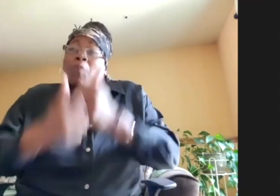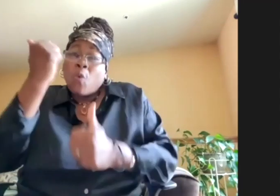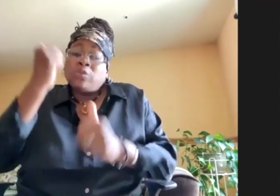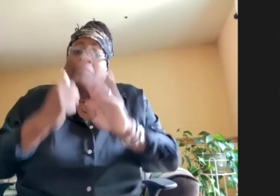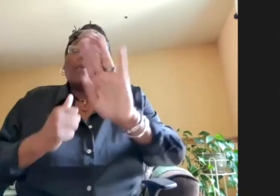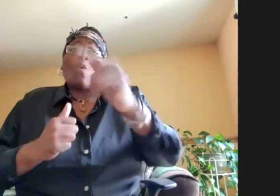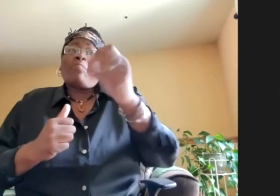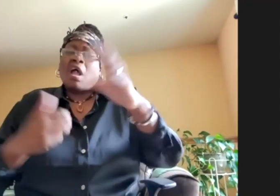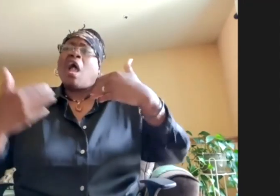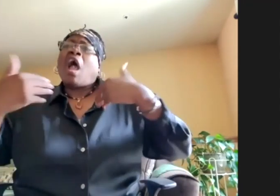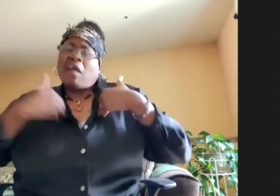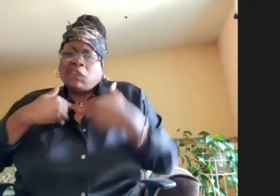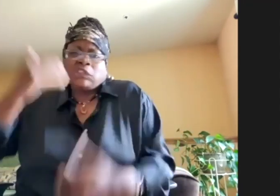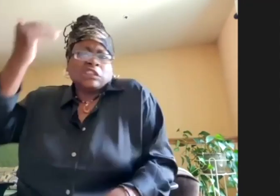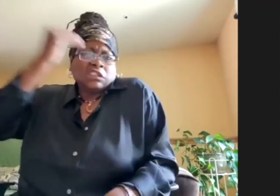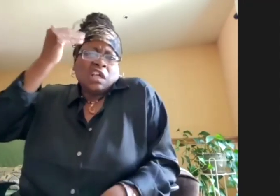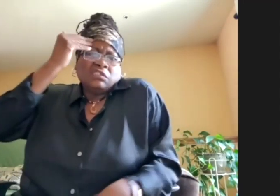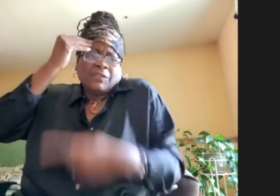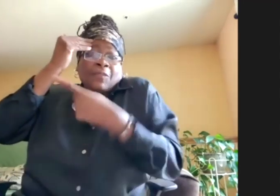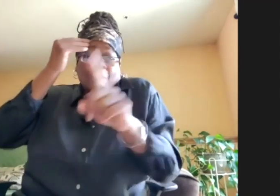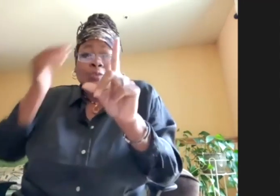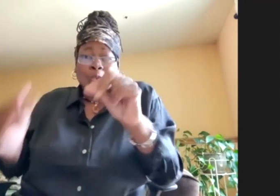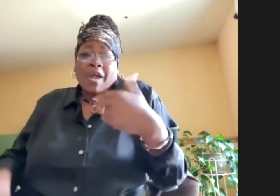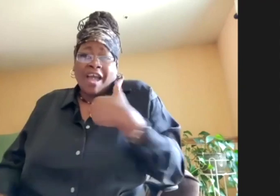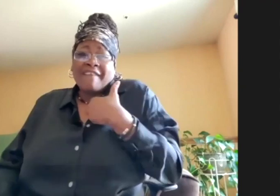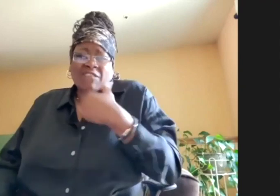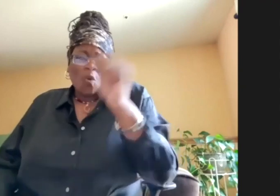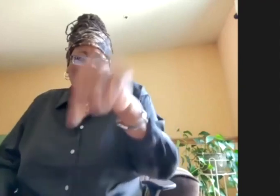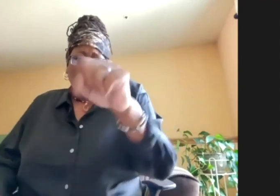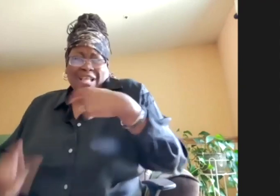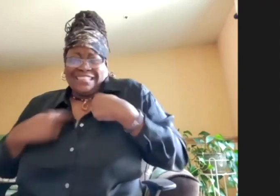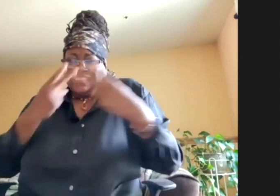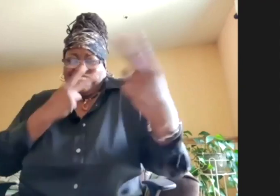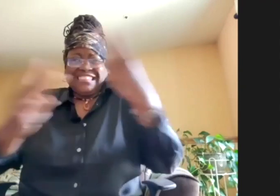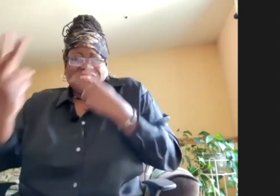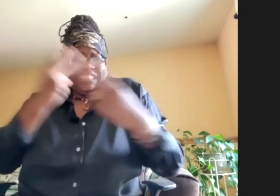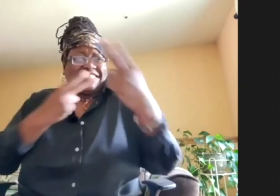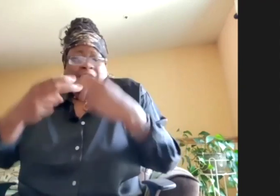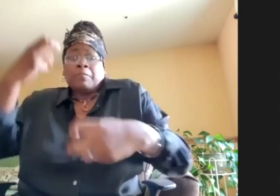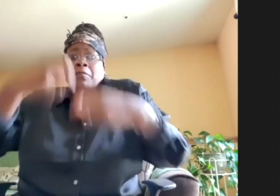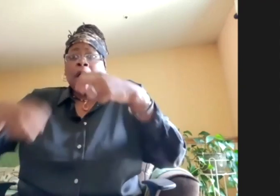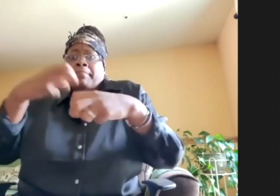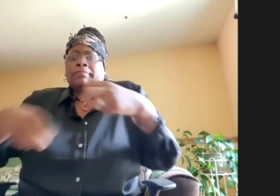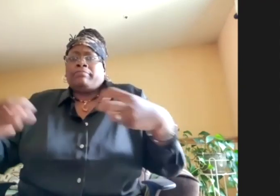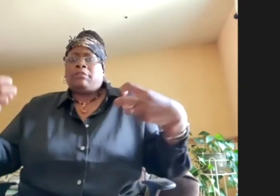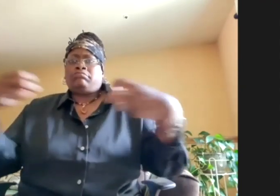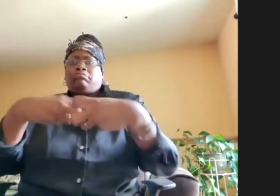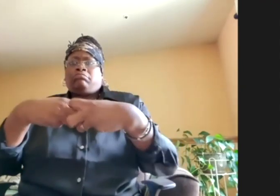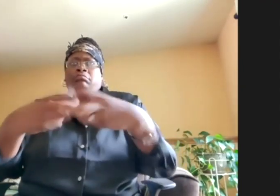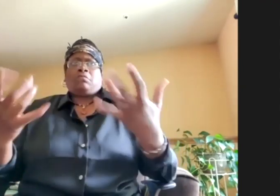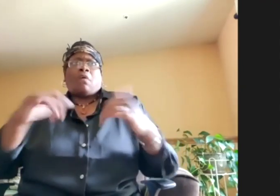And so really, I would say that the knowledge that I have, I've learned from what I've